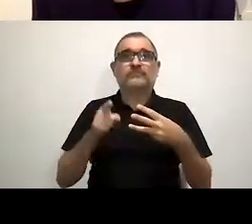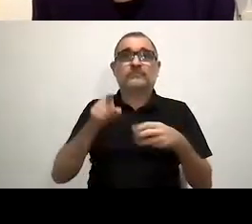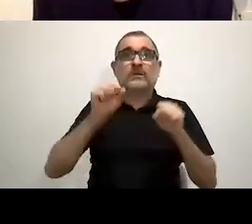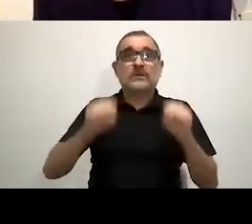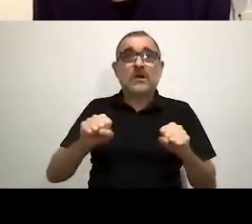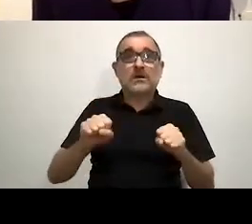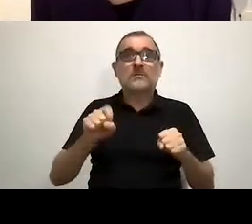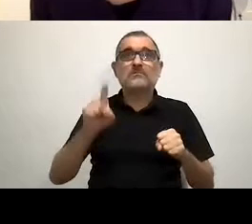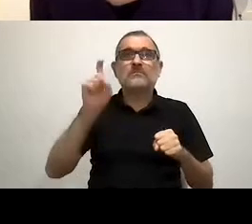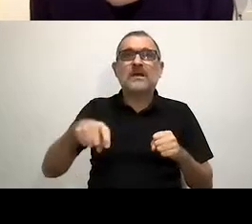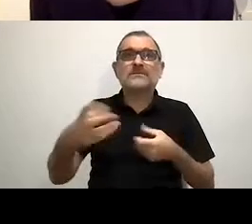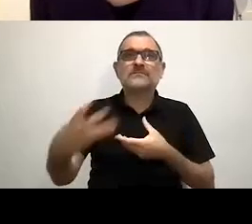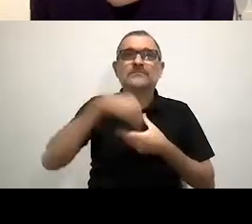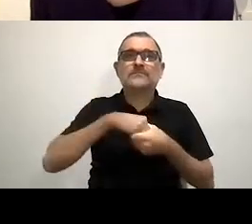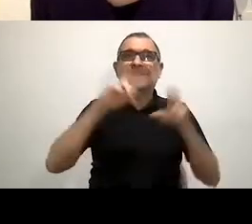And for